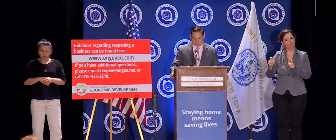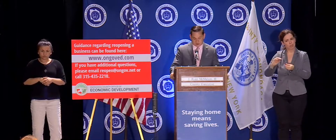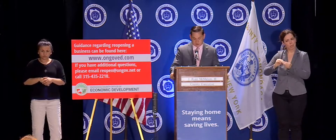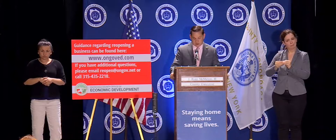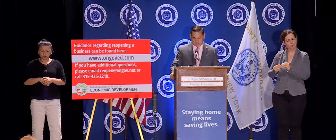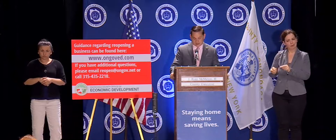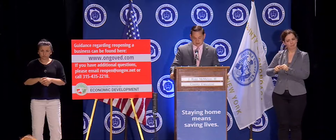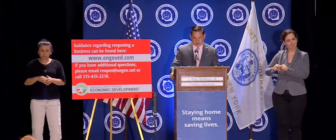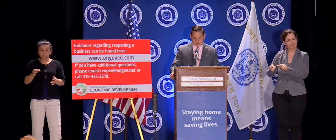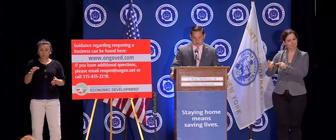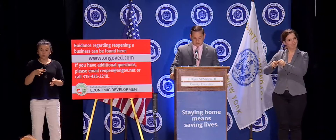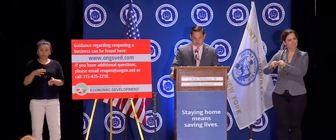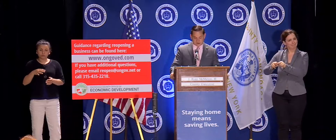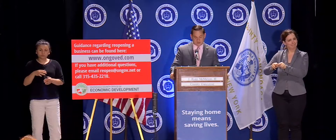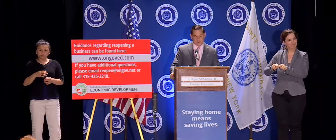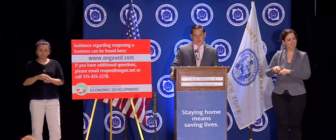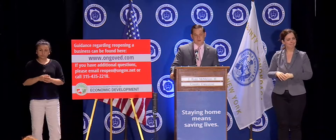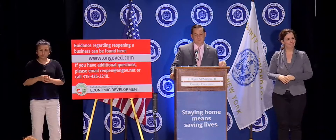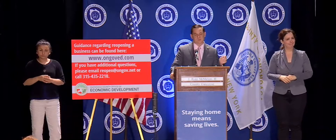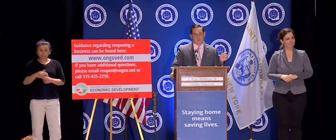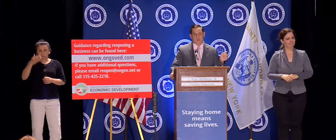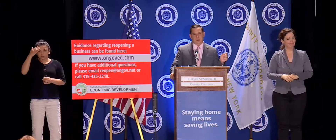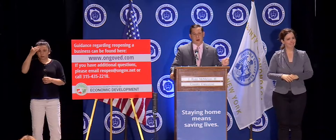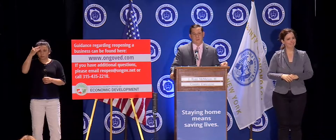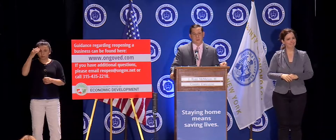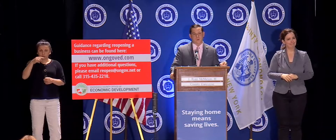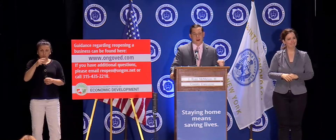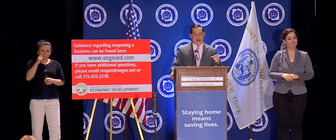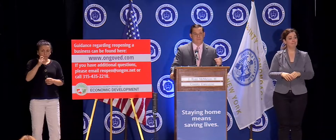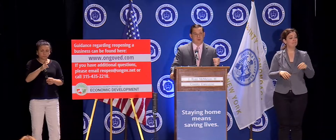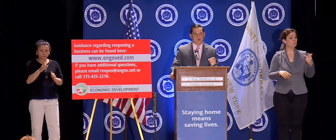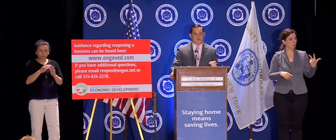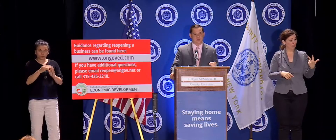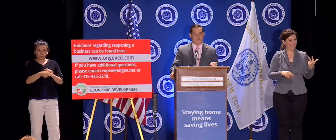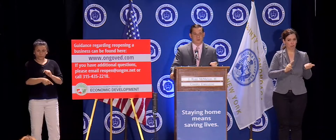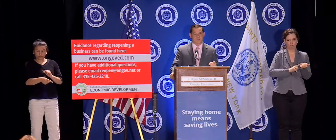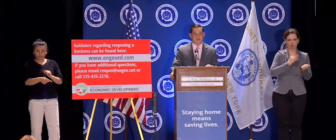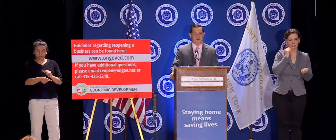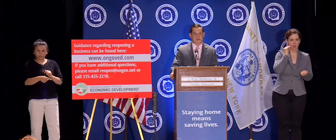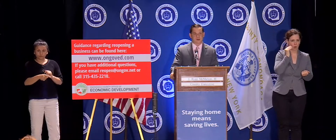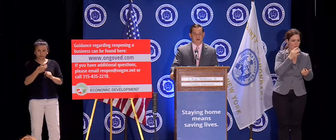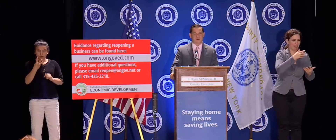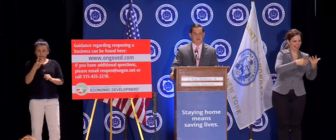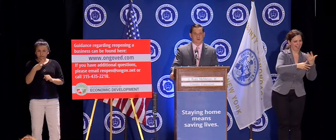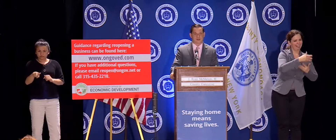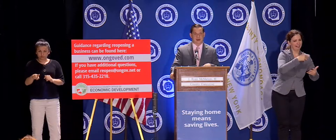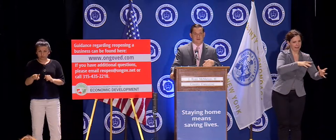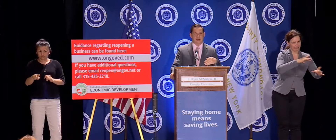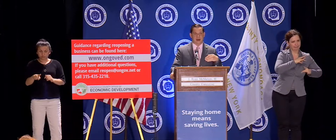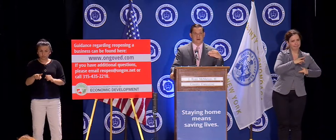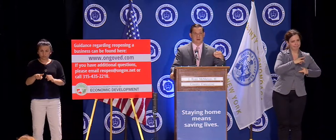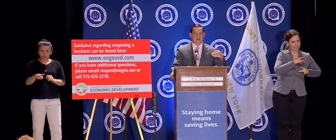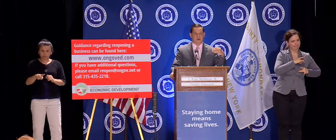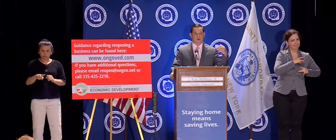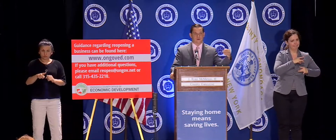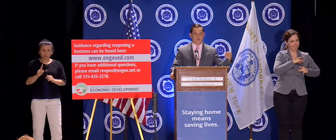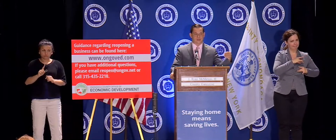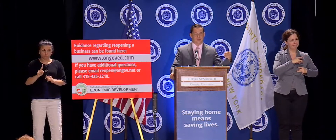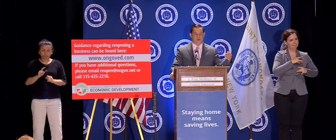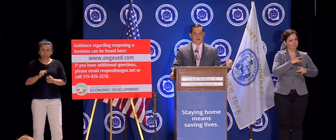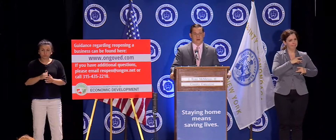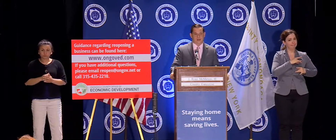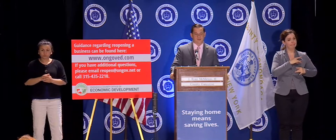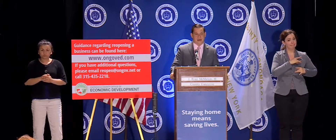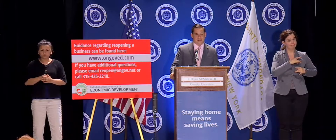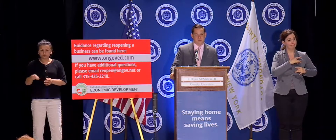new cases are related to senior living facilities. We're happy with this number because these are individuals that have a higher likelihood of